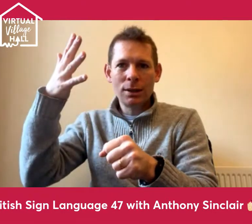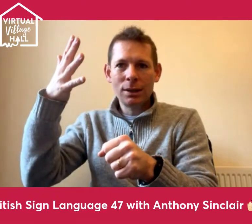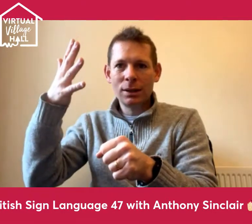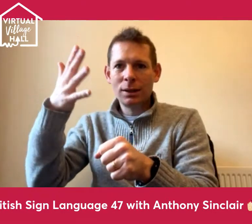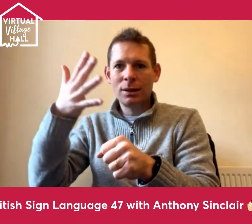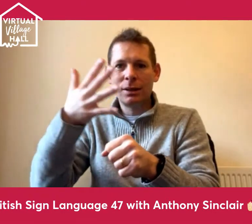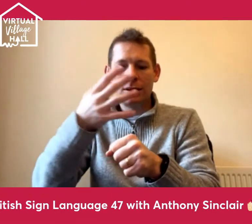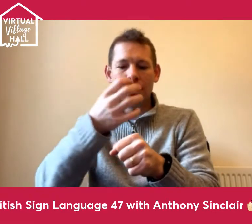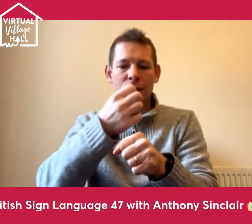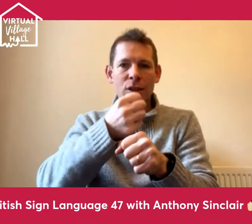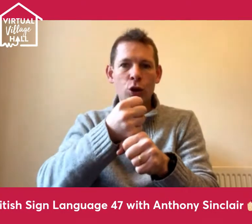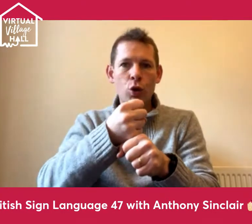gold.